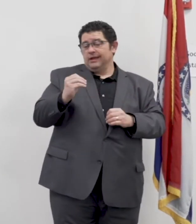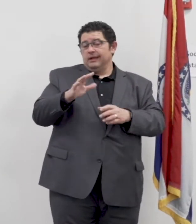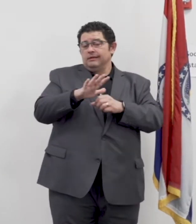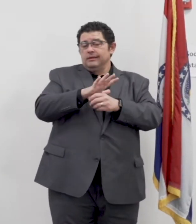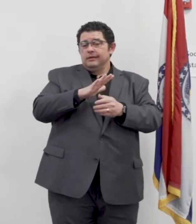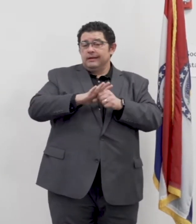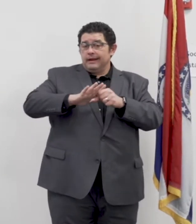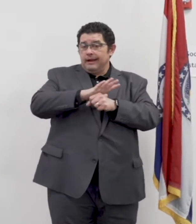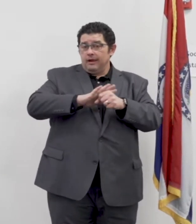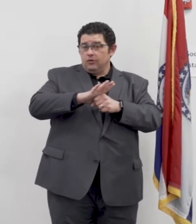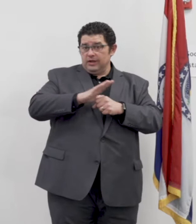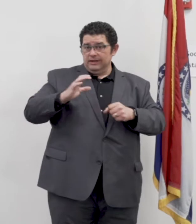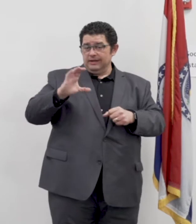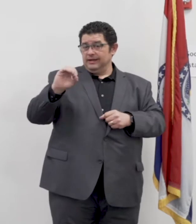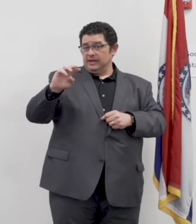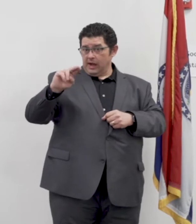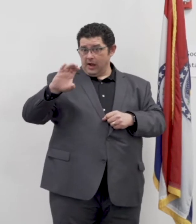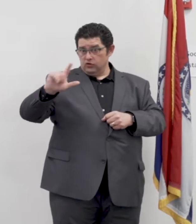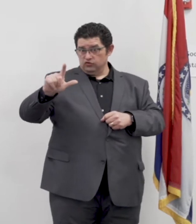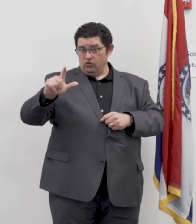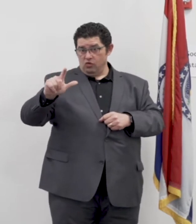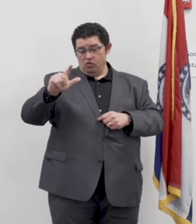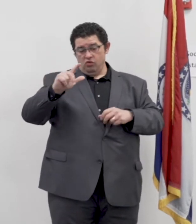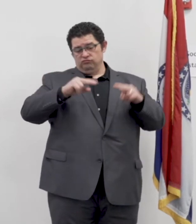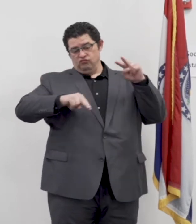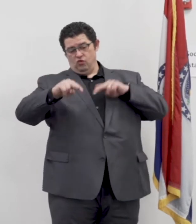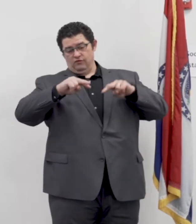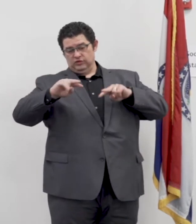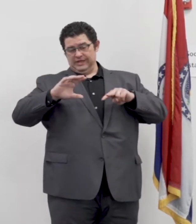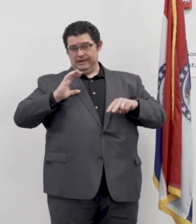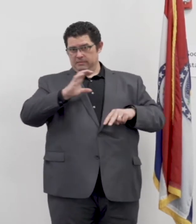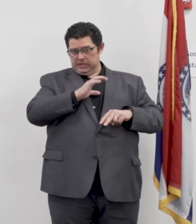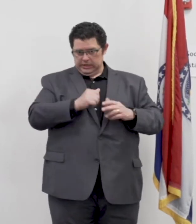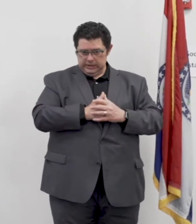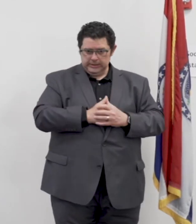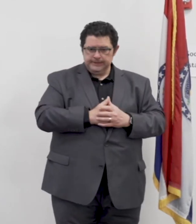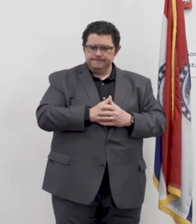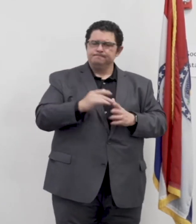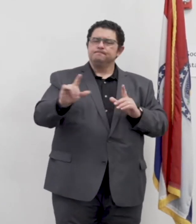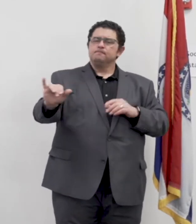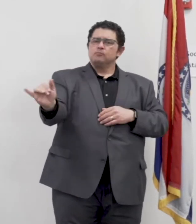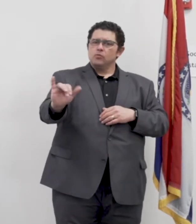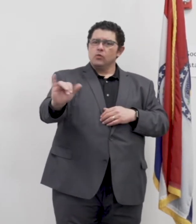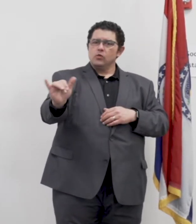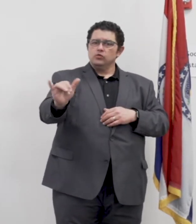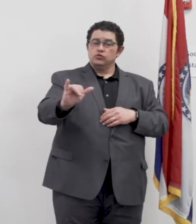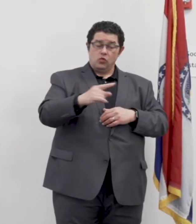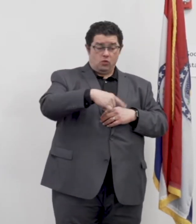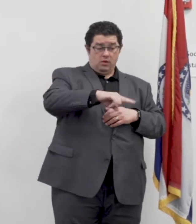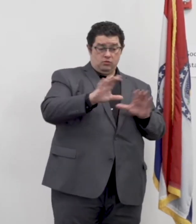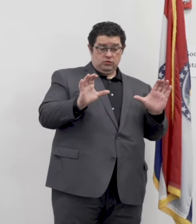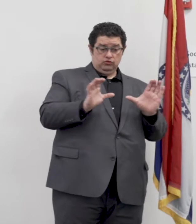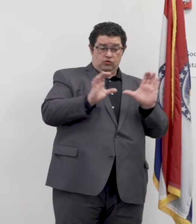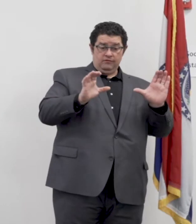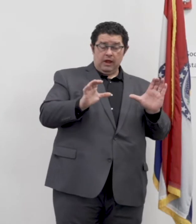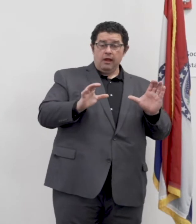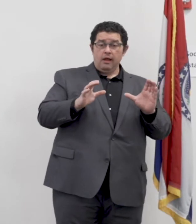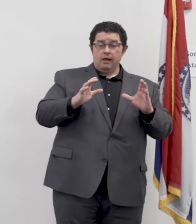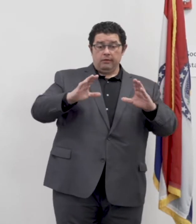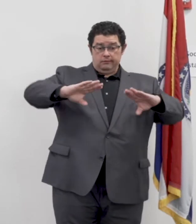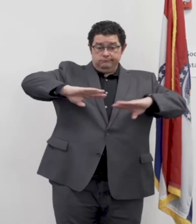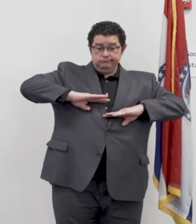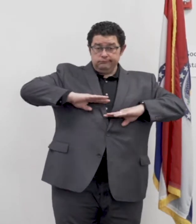oversight committee. We'll also ask the county accounting firm, in addition to certifying compliance with our grant